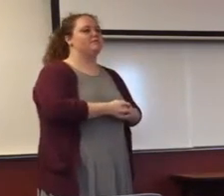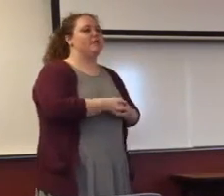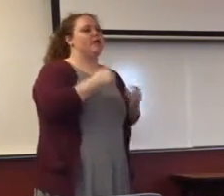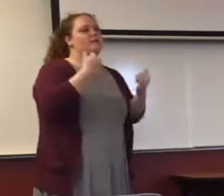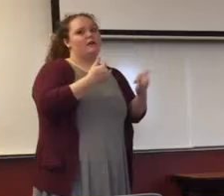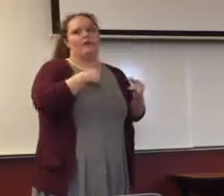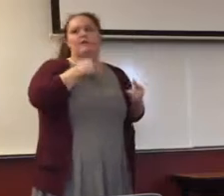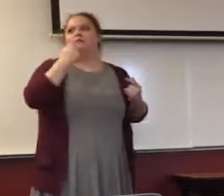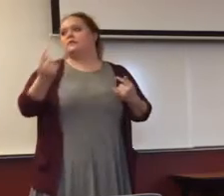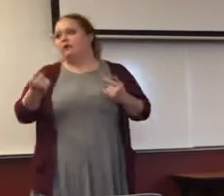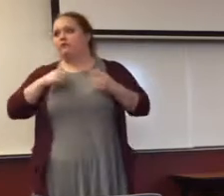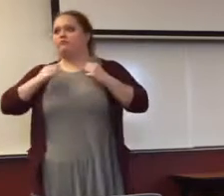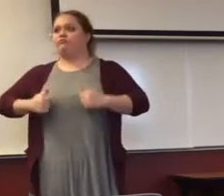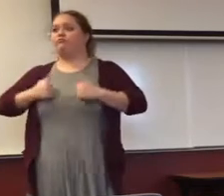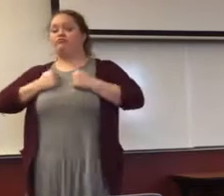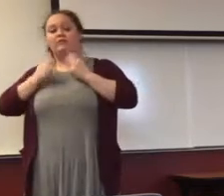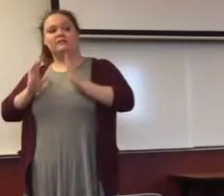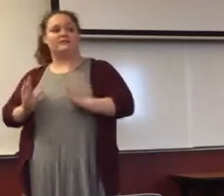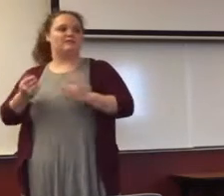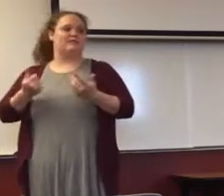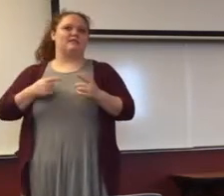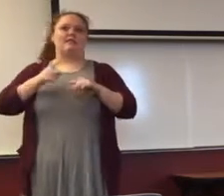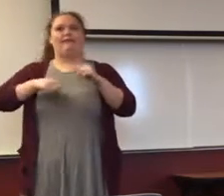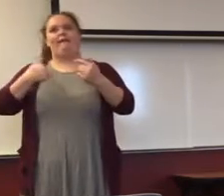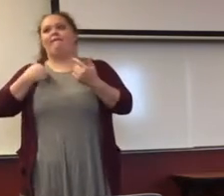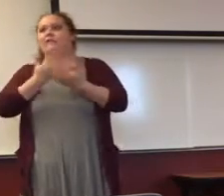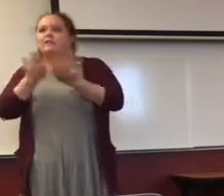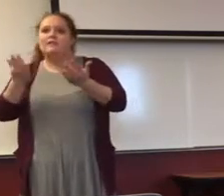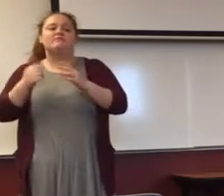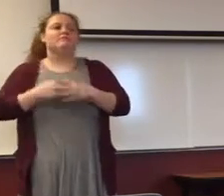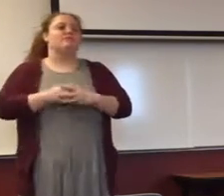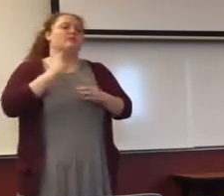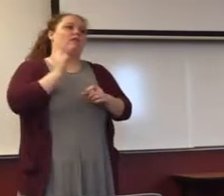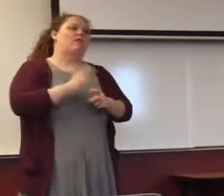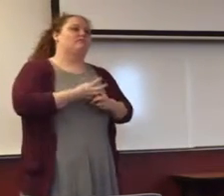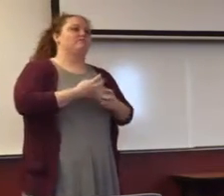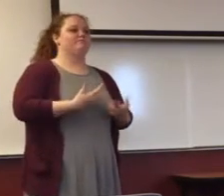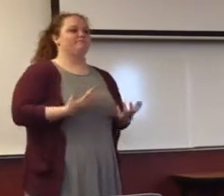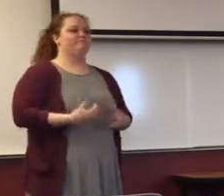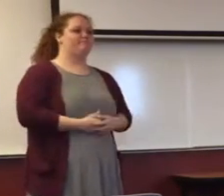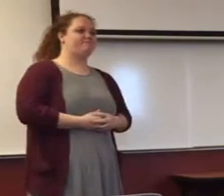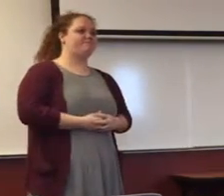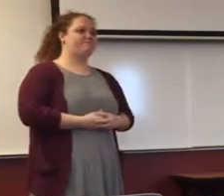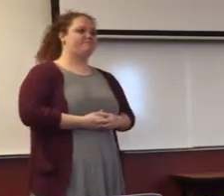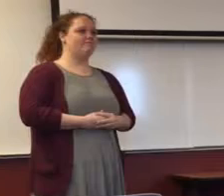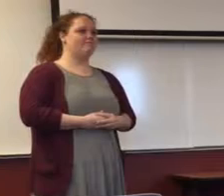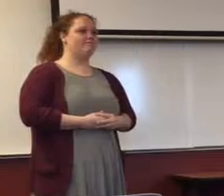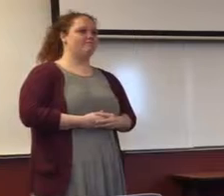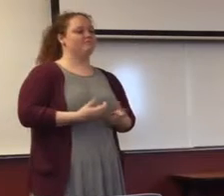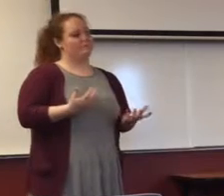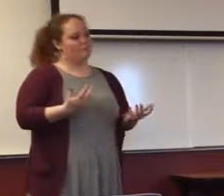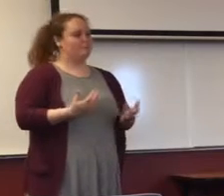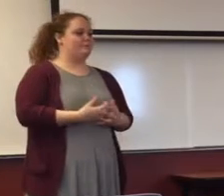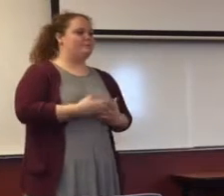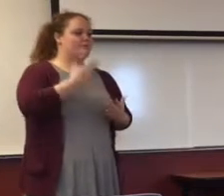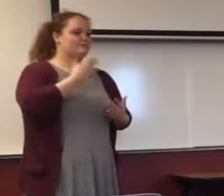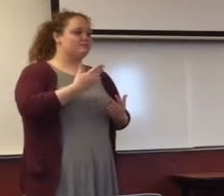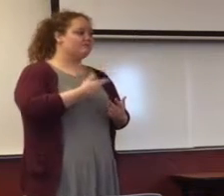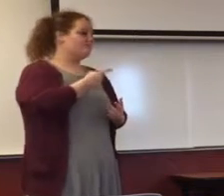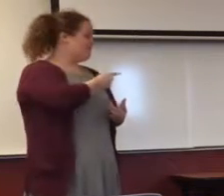you can't have an ATM. They get Wow. mad at me. Interesting. So anyway, that's what it's all about. Yeah. That's awesome. Yes, it is awesome. And you know what, I